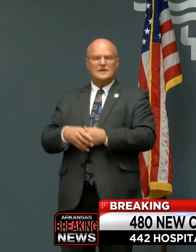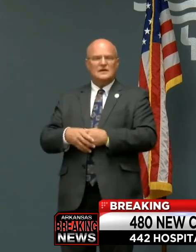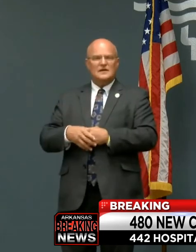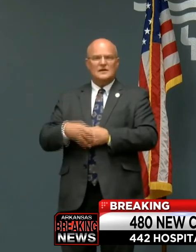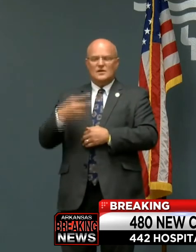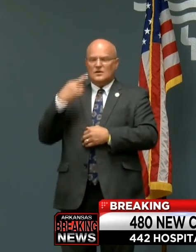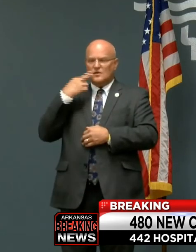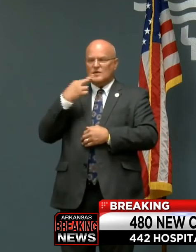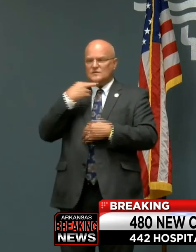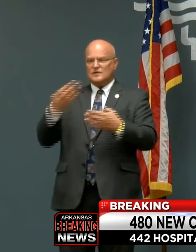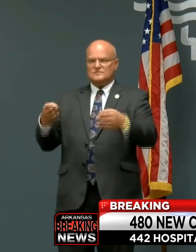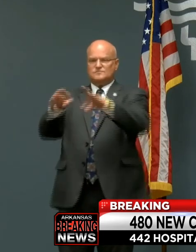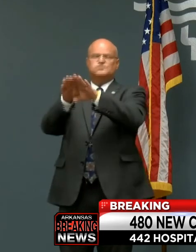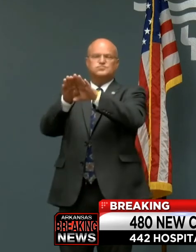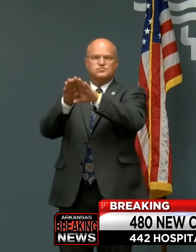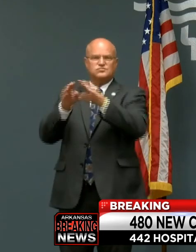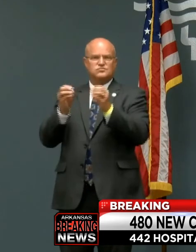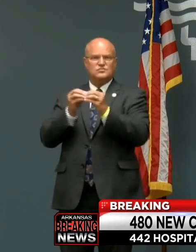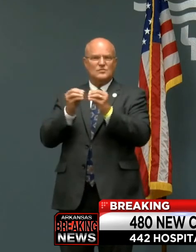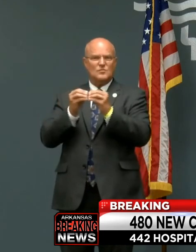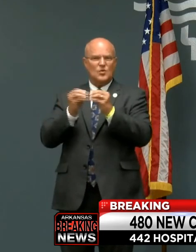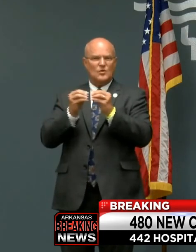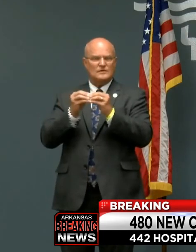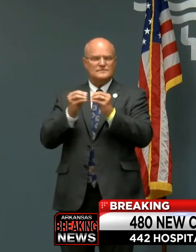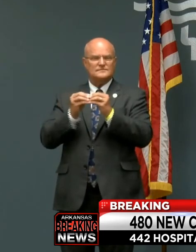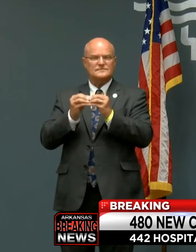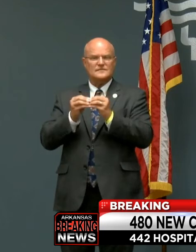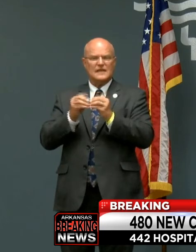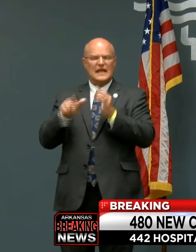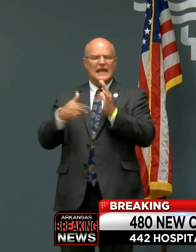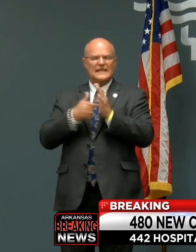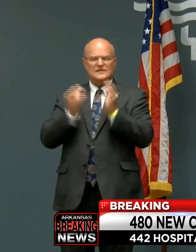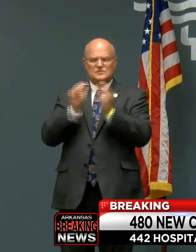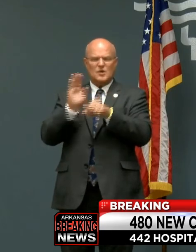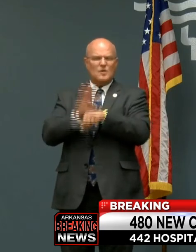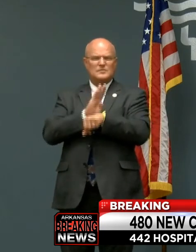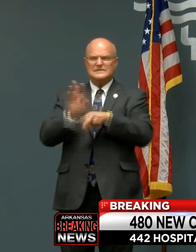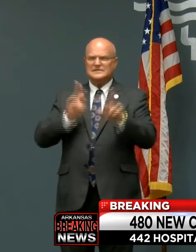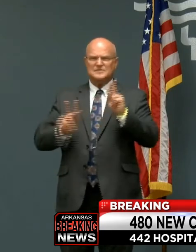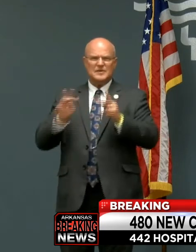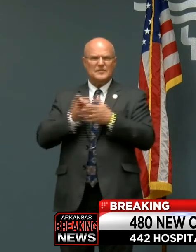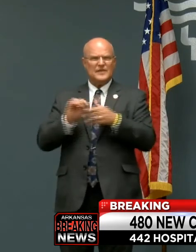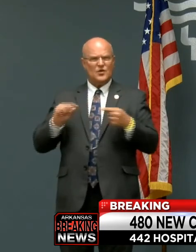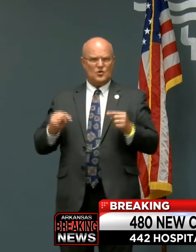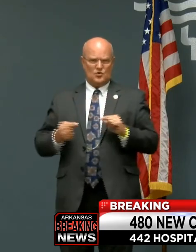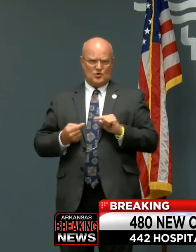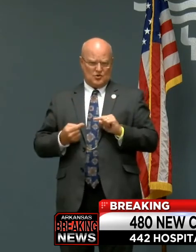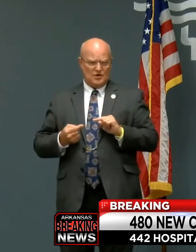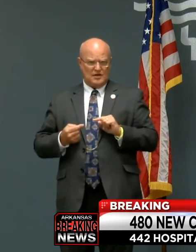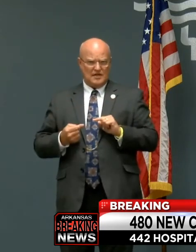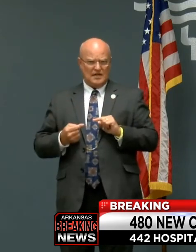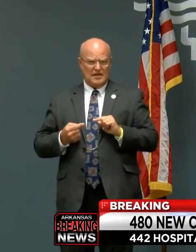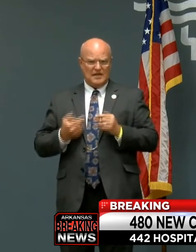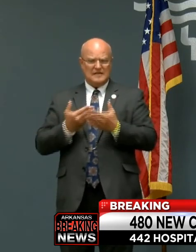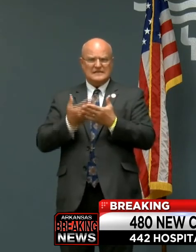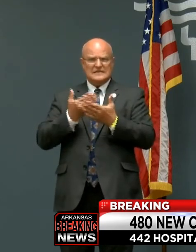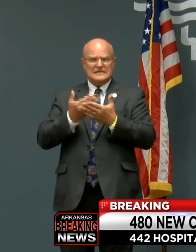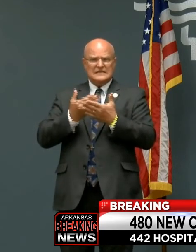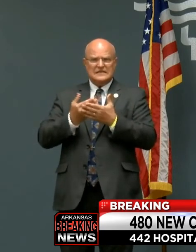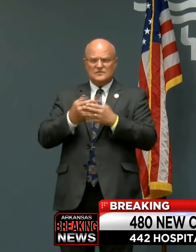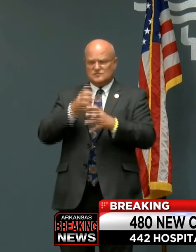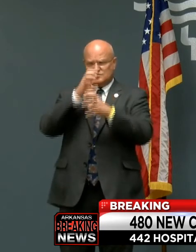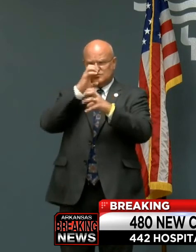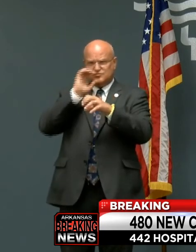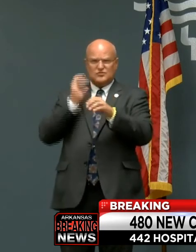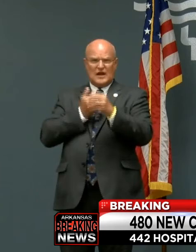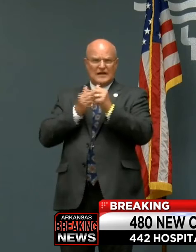recommendation is to restrict restaurants further than they are. These are small business people that are hurting. They're already restricted under